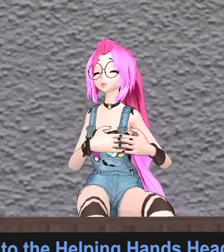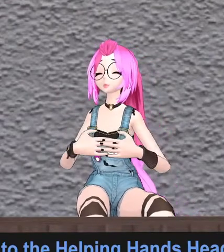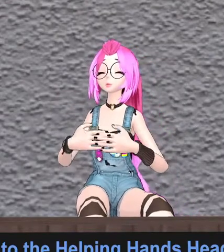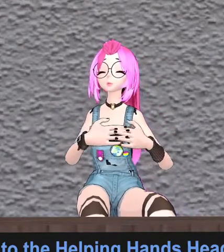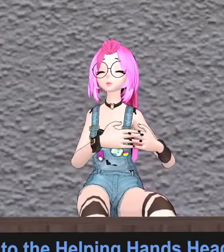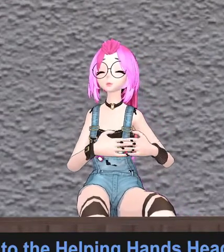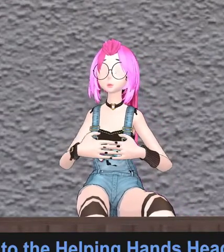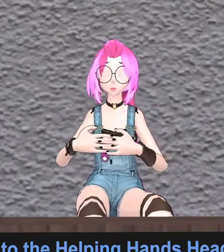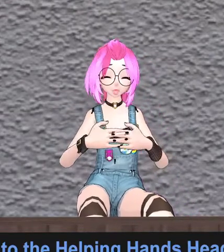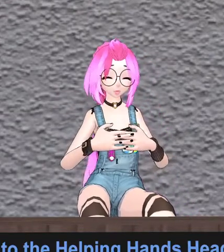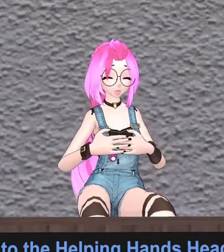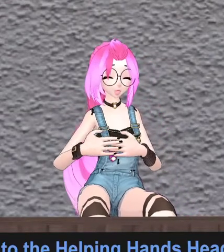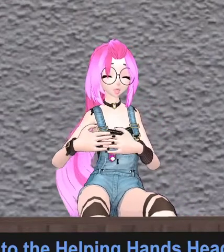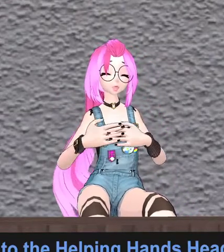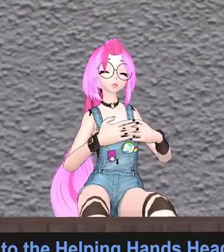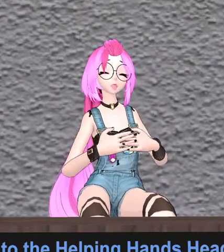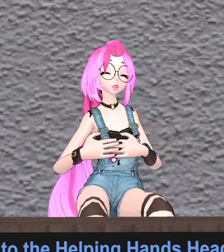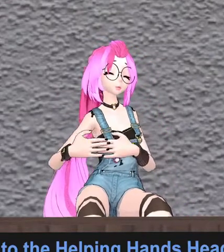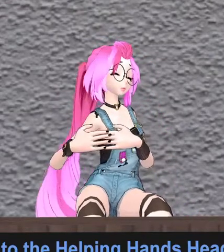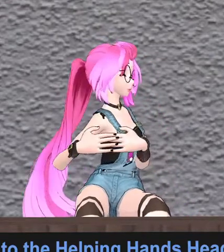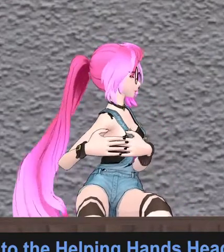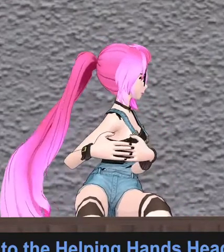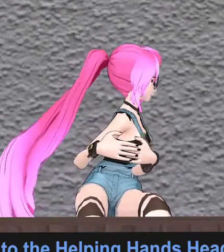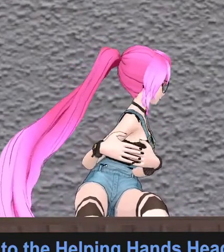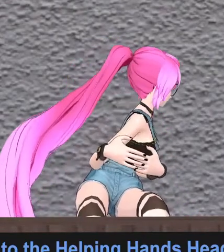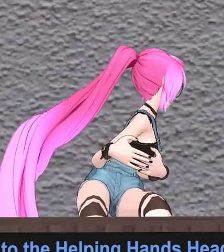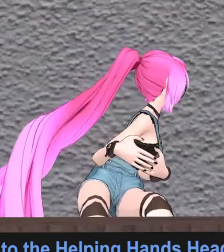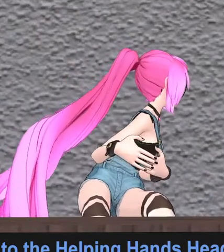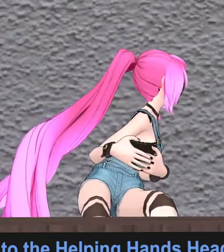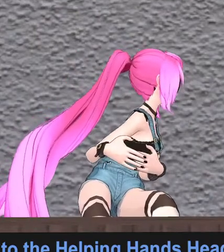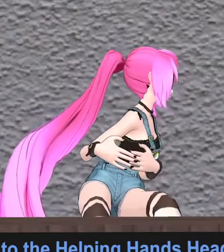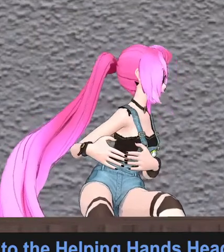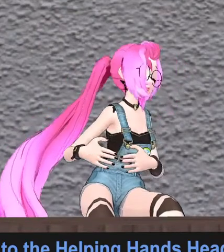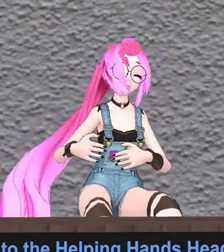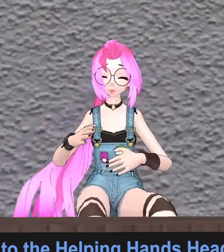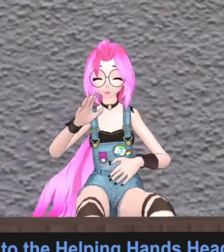sense? All right, America, America. Next one.